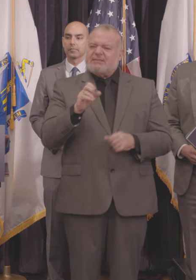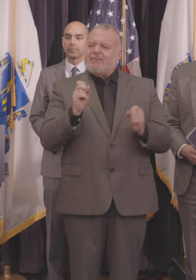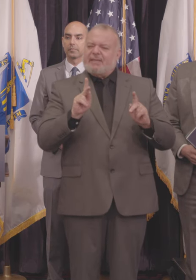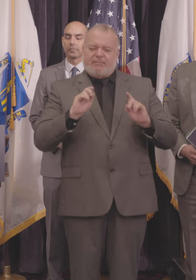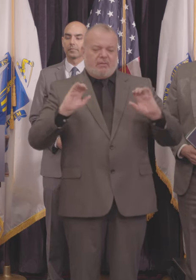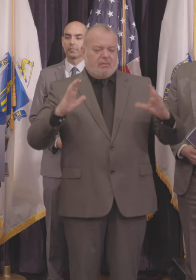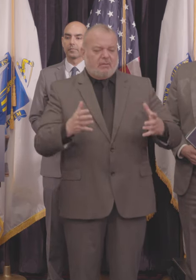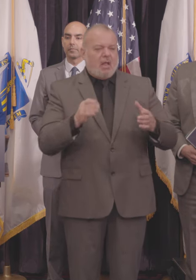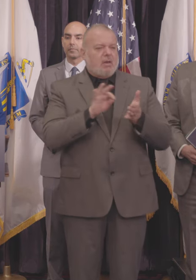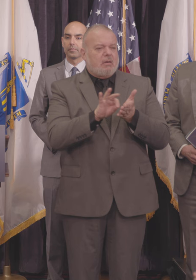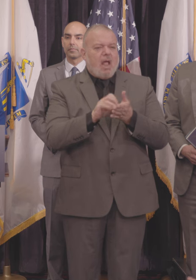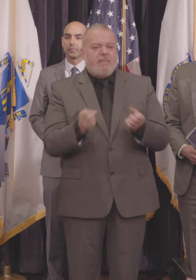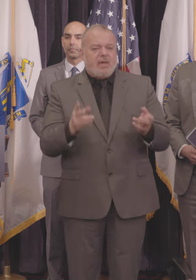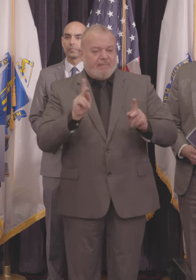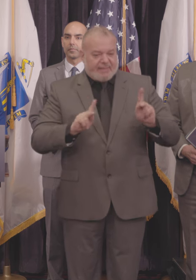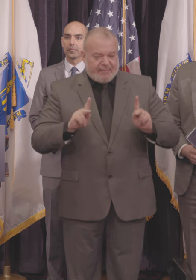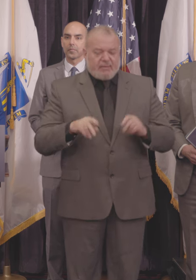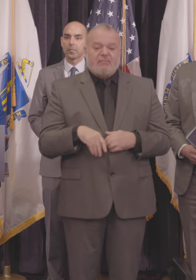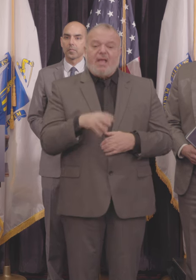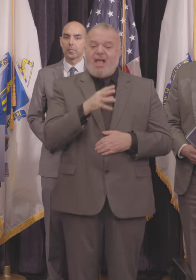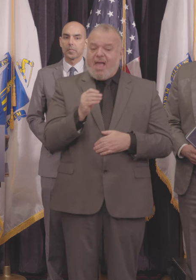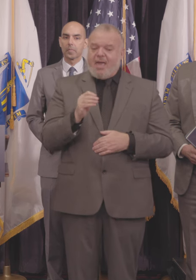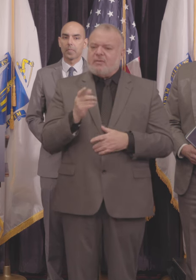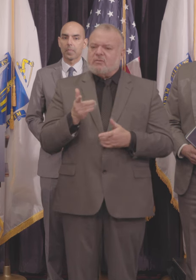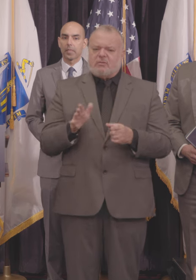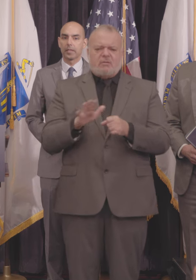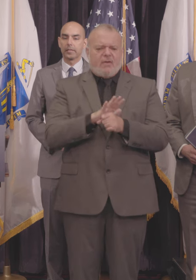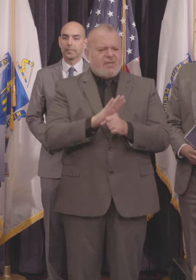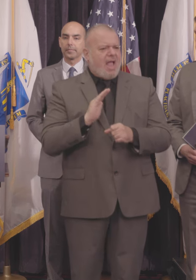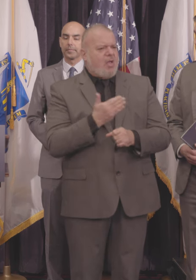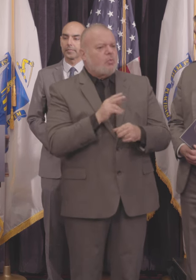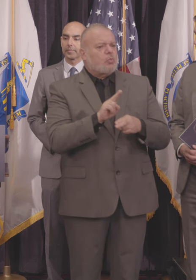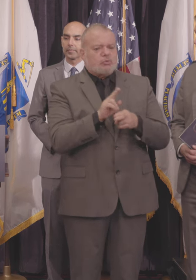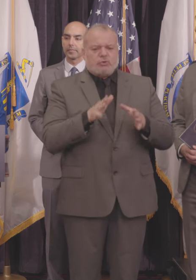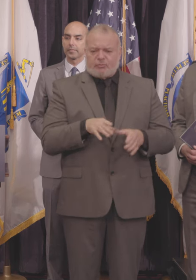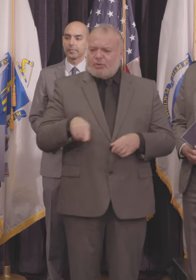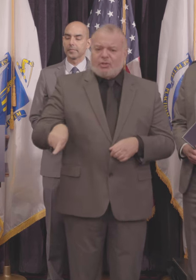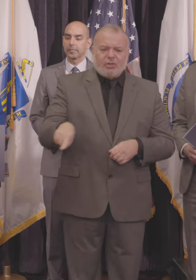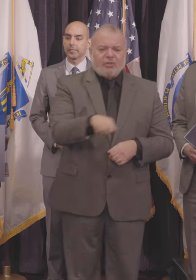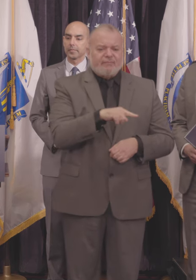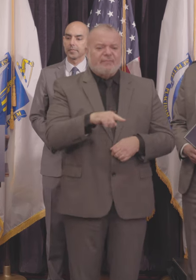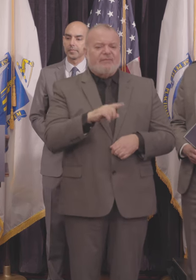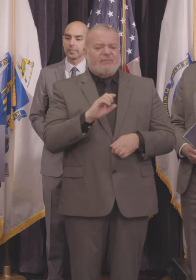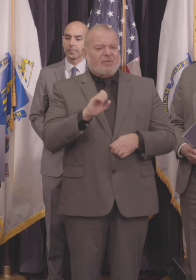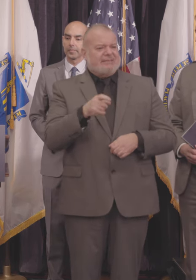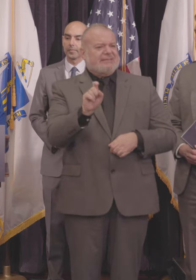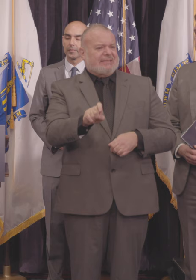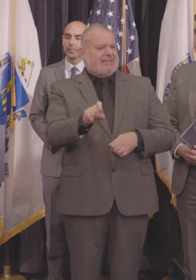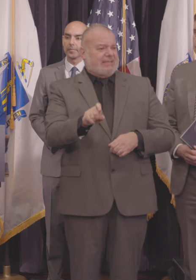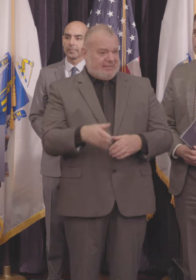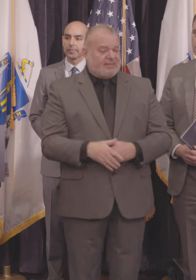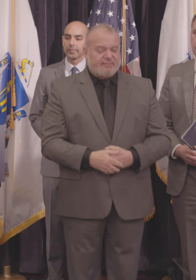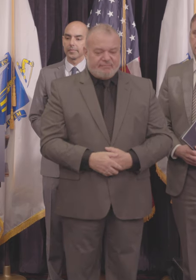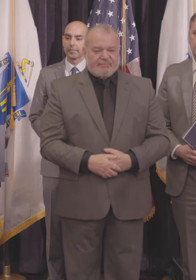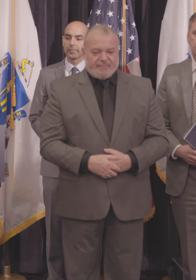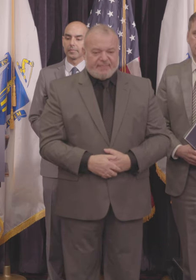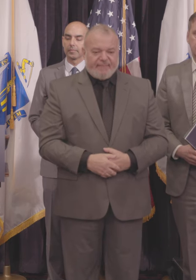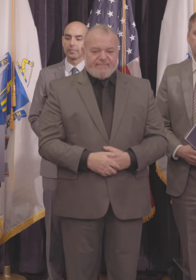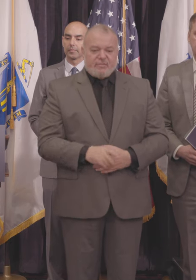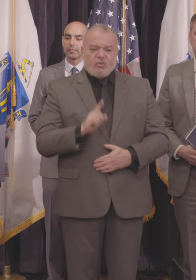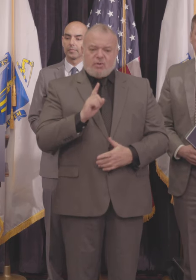CPI, of 3.4%. So, in fact, we are tightening our belts. I want to be clear about